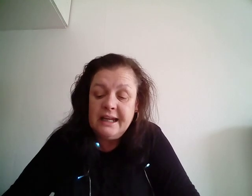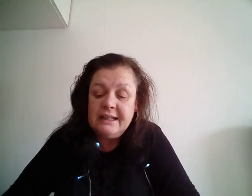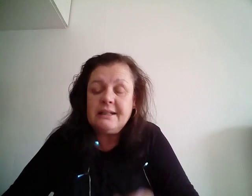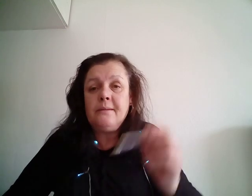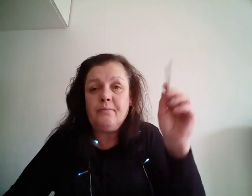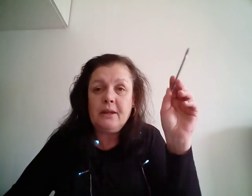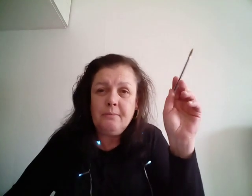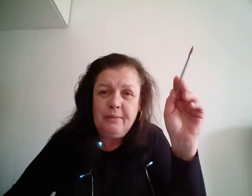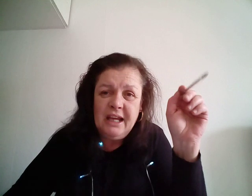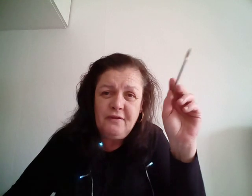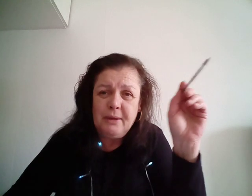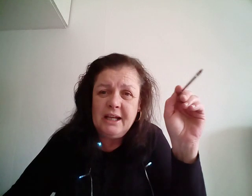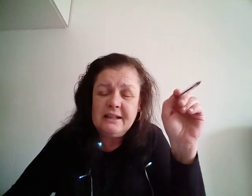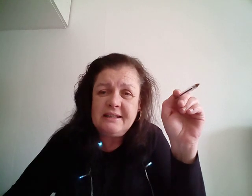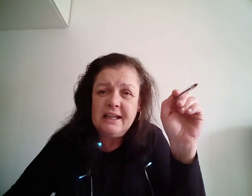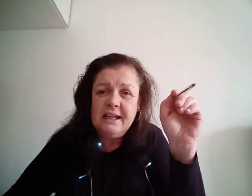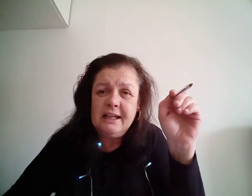read B for Bertie,